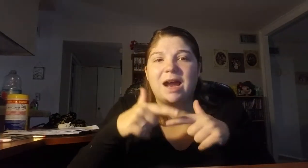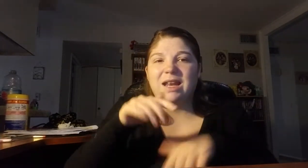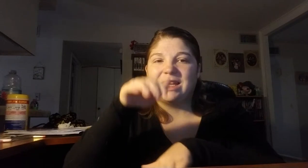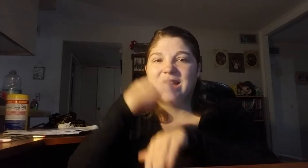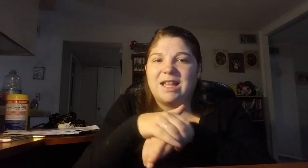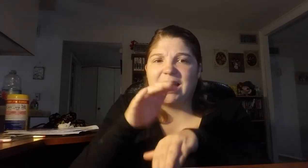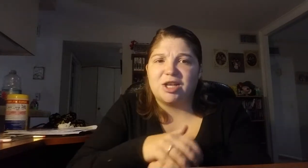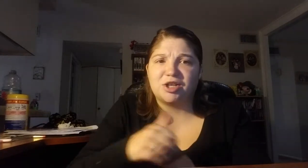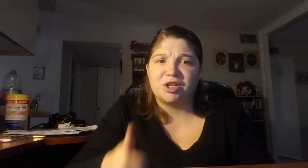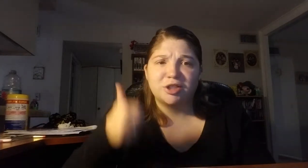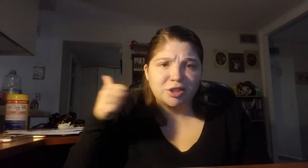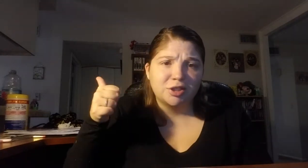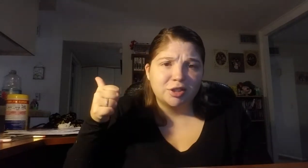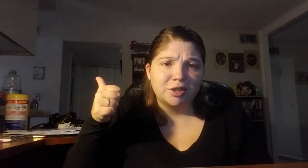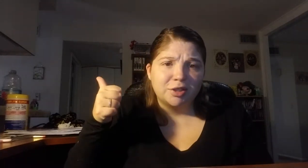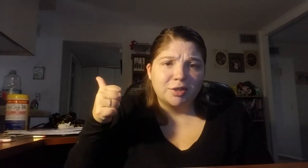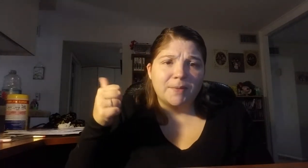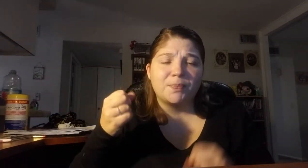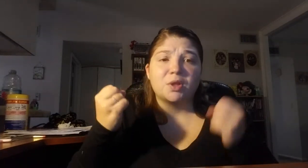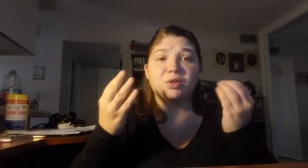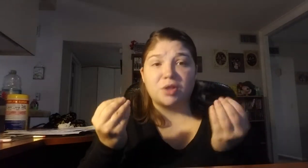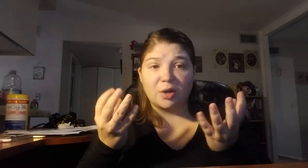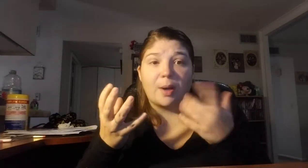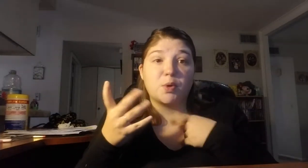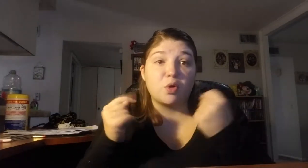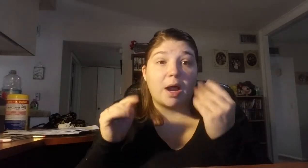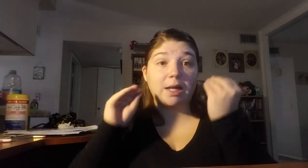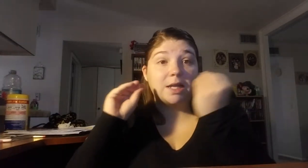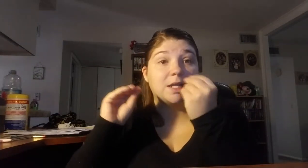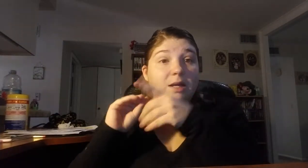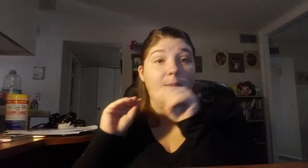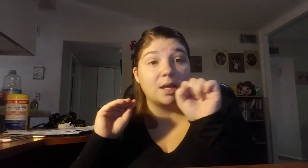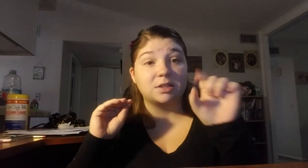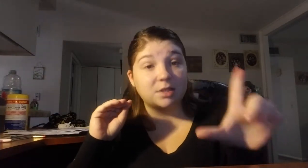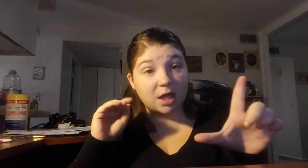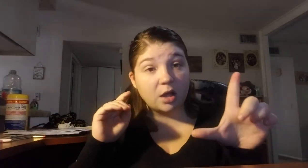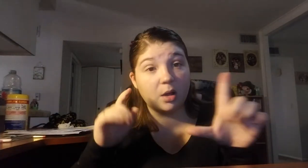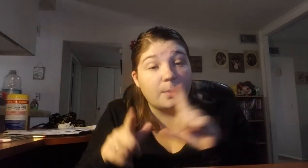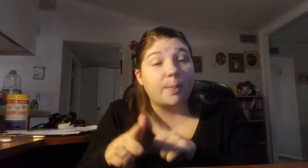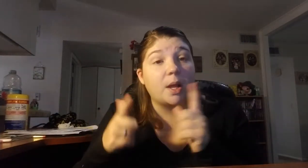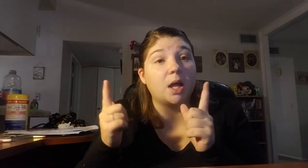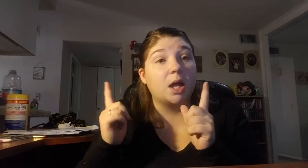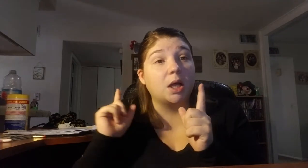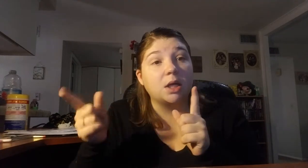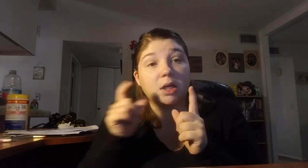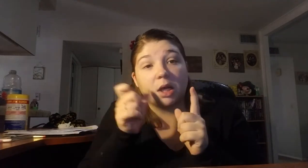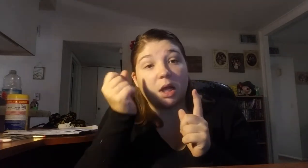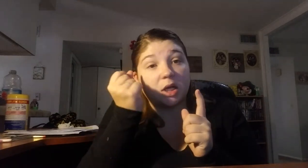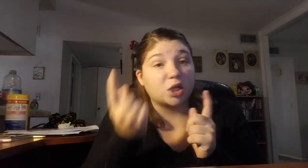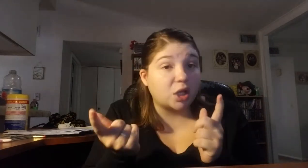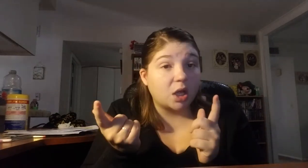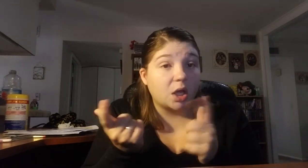is English. So I'm trying to teach him ASL, but he doesn't understand.